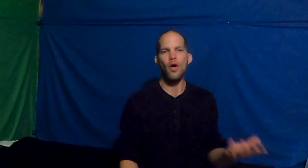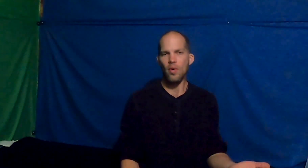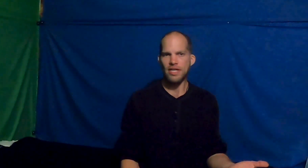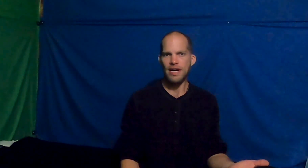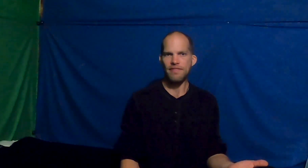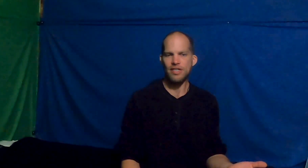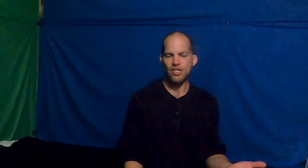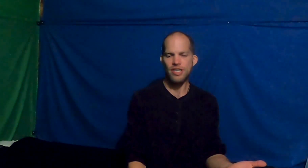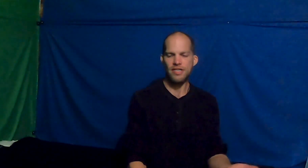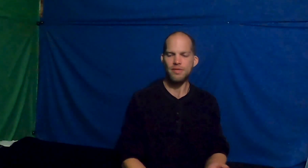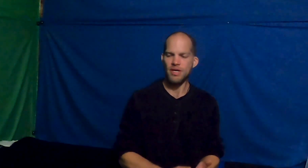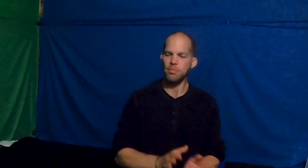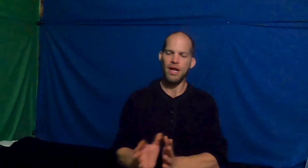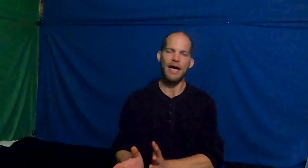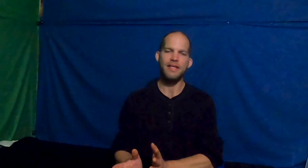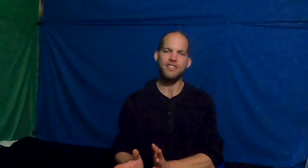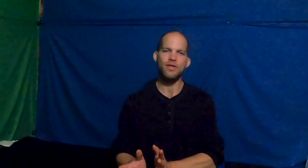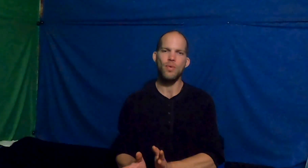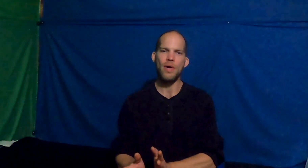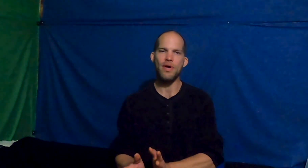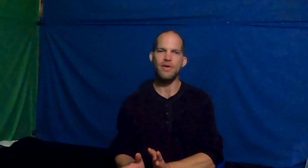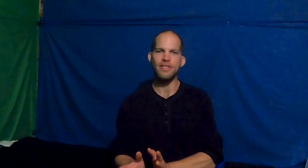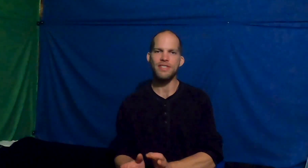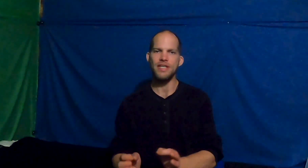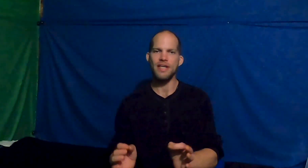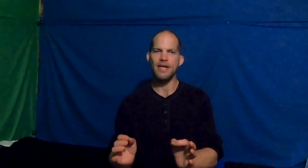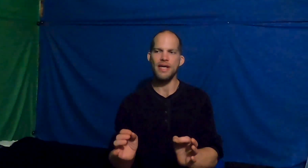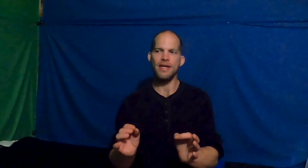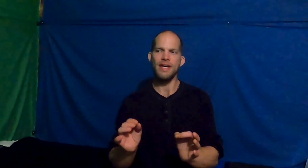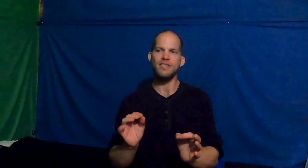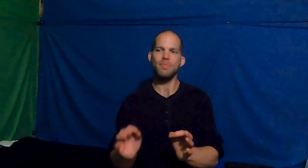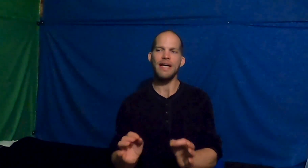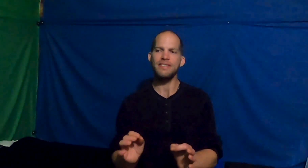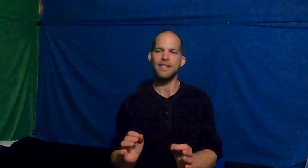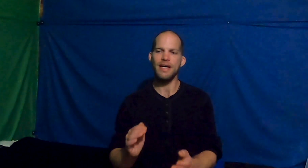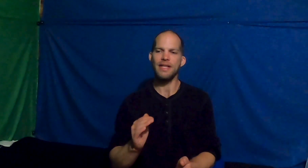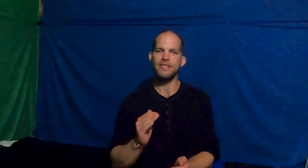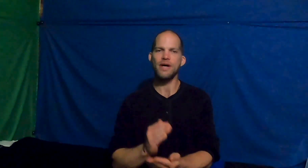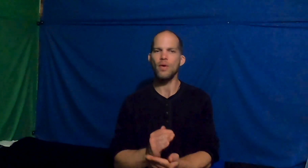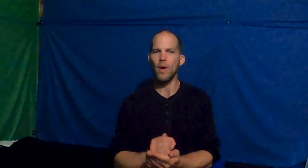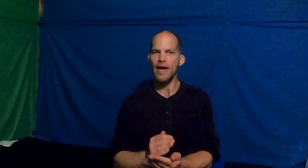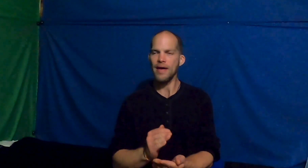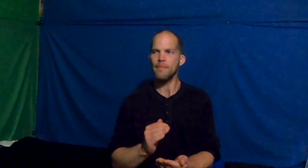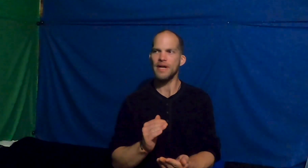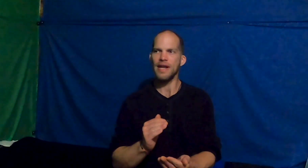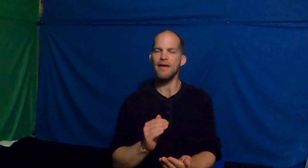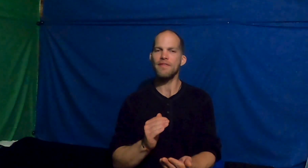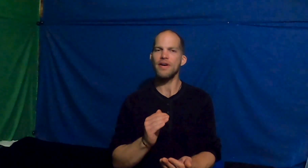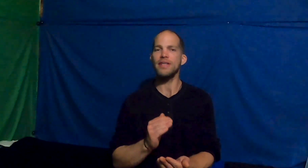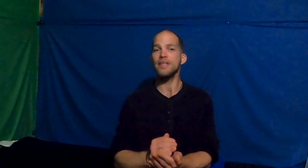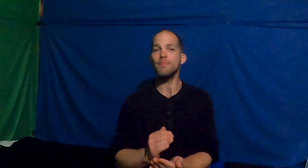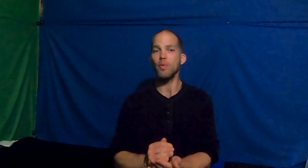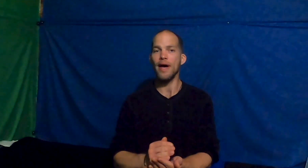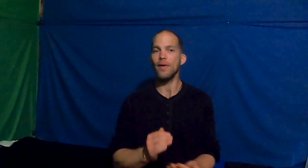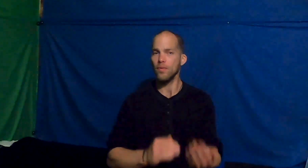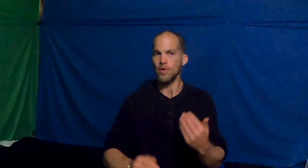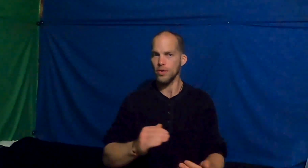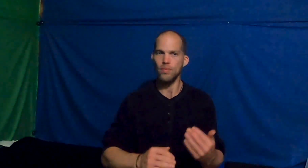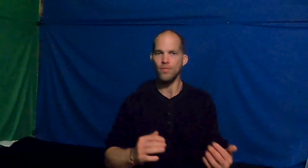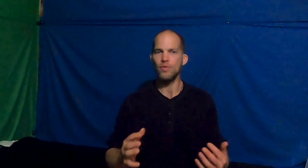what the definition is, but apply this in a way where you can see that it explains it in a subtle way, but in a very deep way when you learn